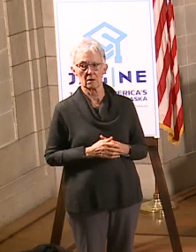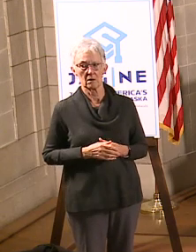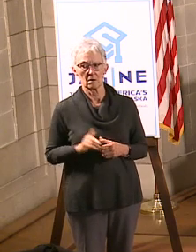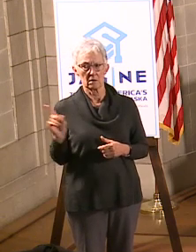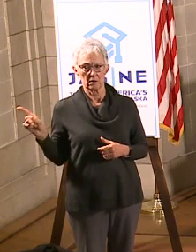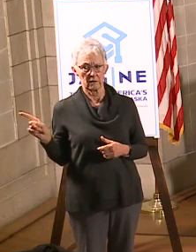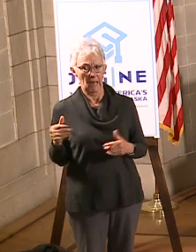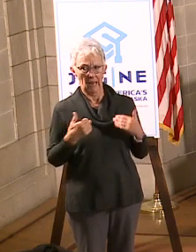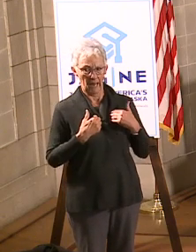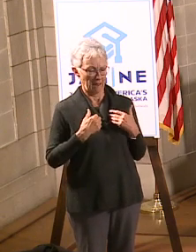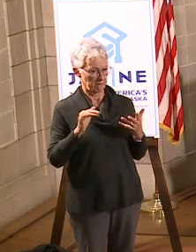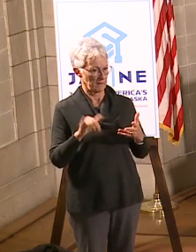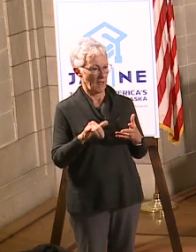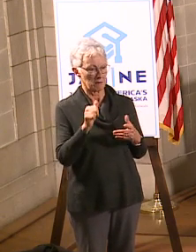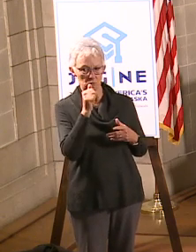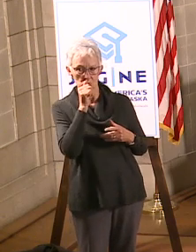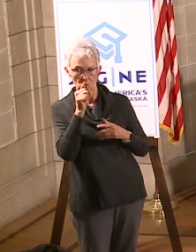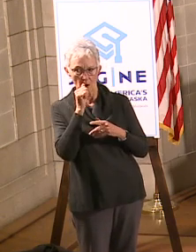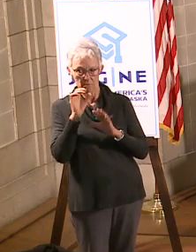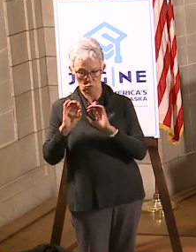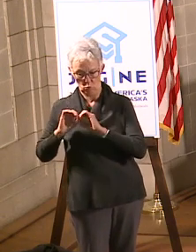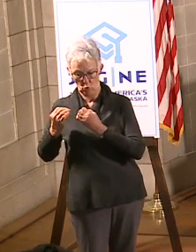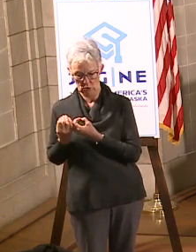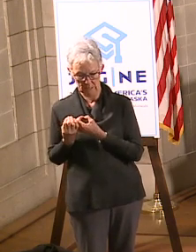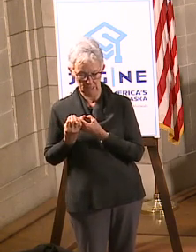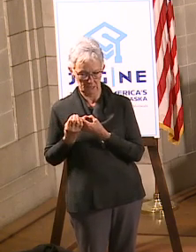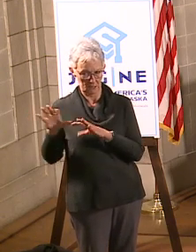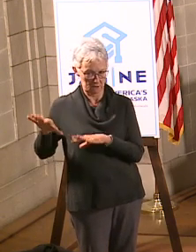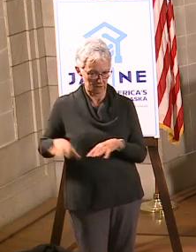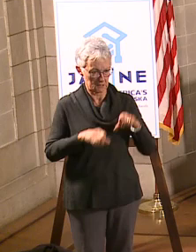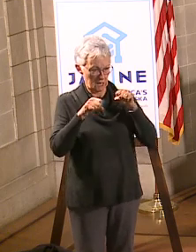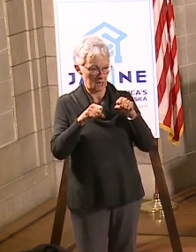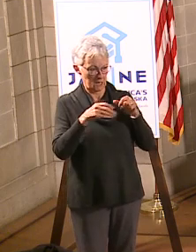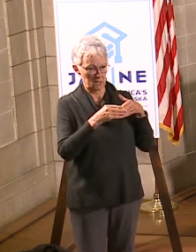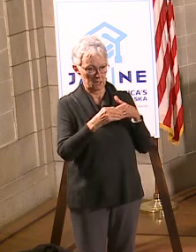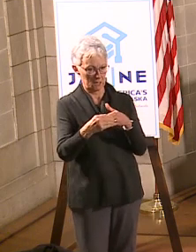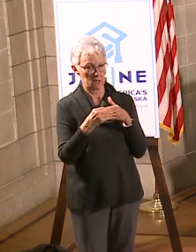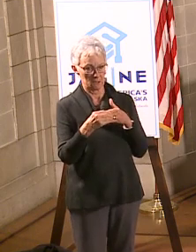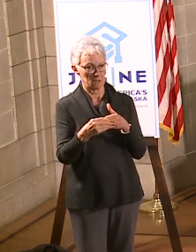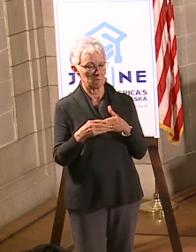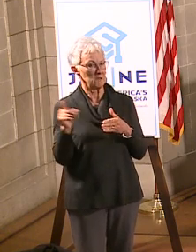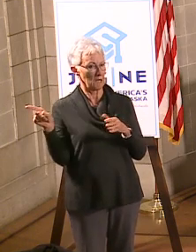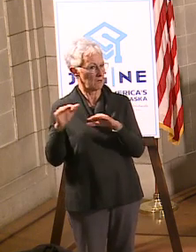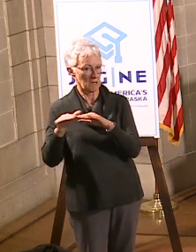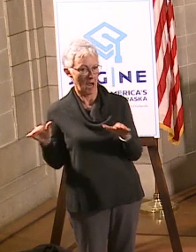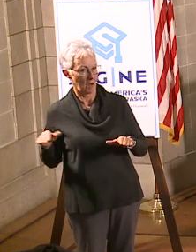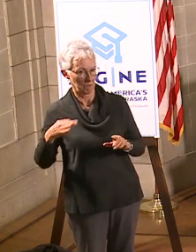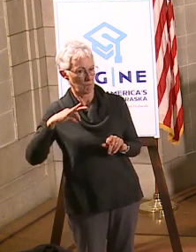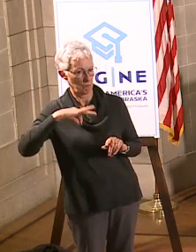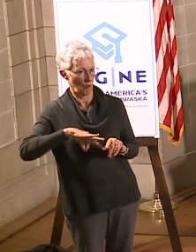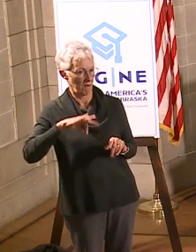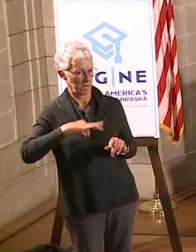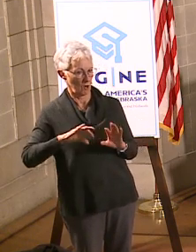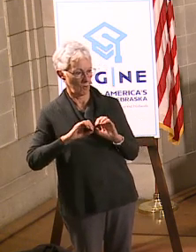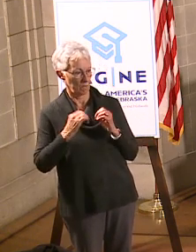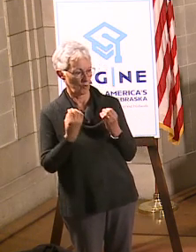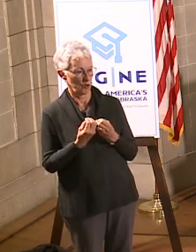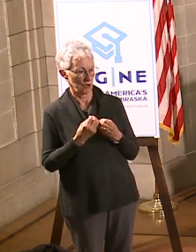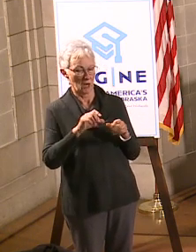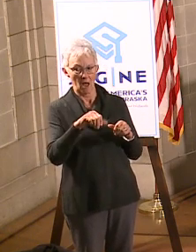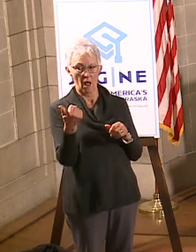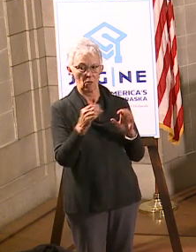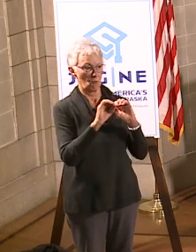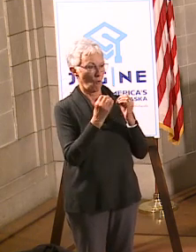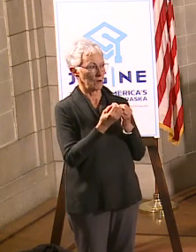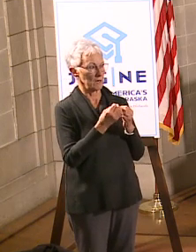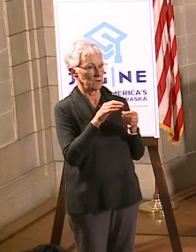of private sector leadership to make sure the business community and the nonprofit organizations across the state are involved will be invaluable